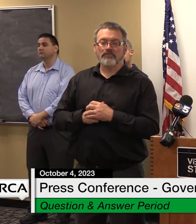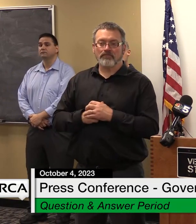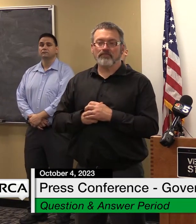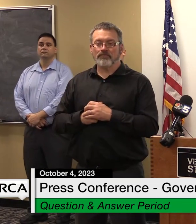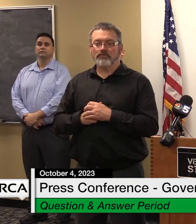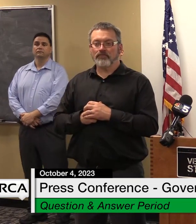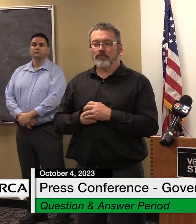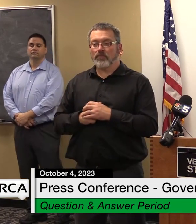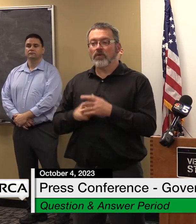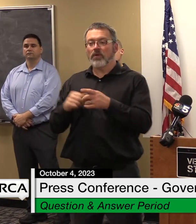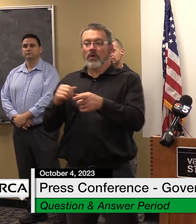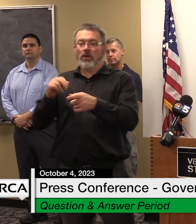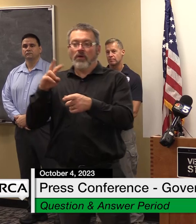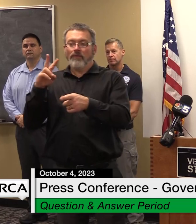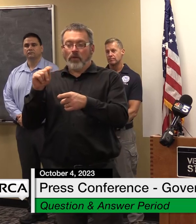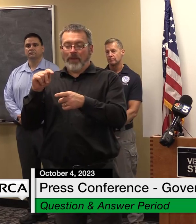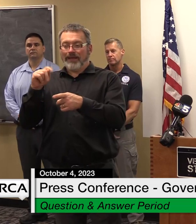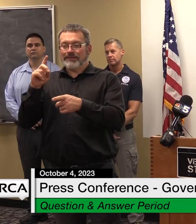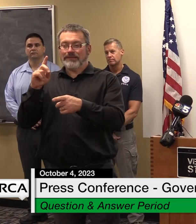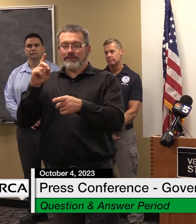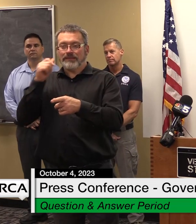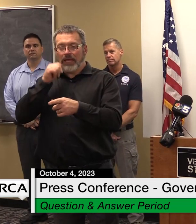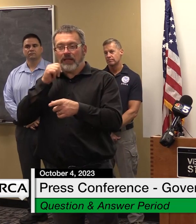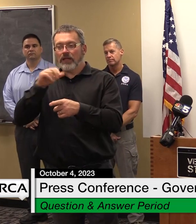So last week,